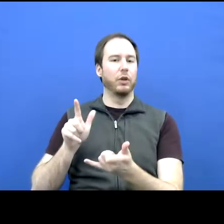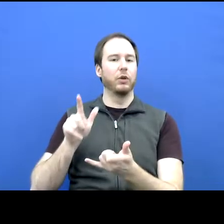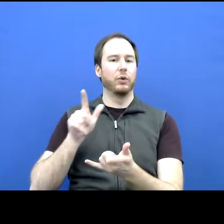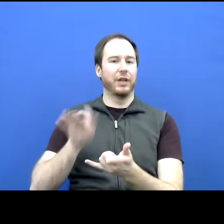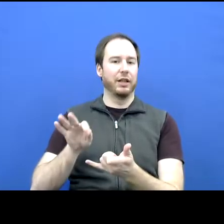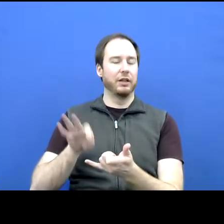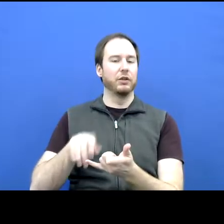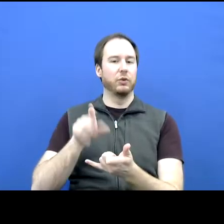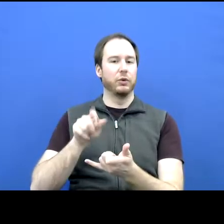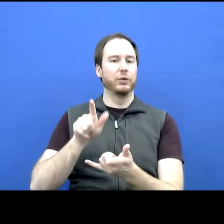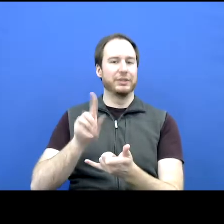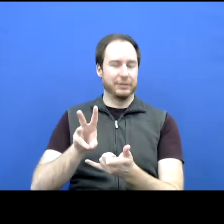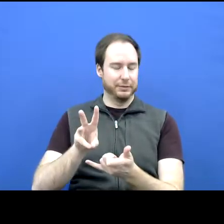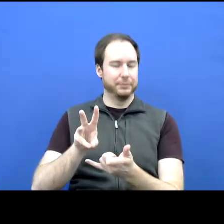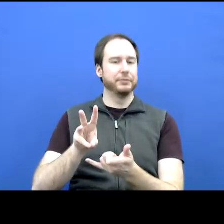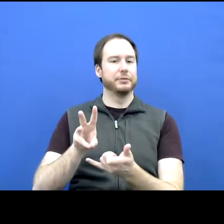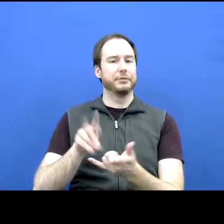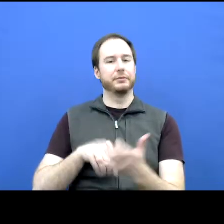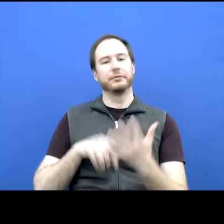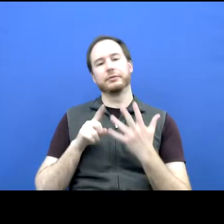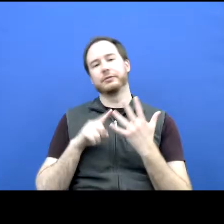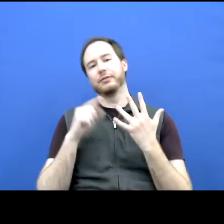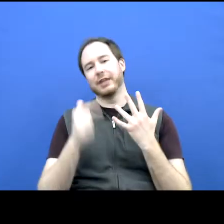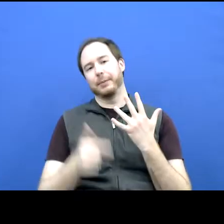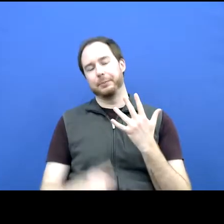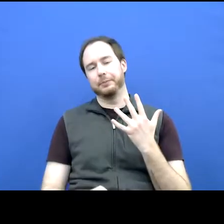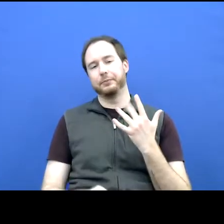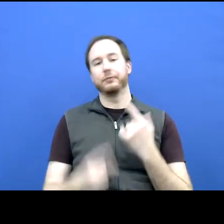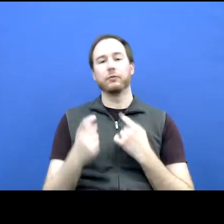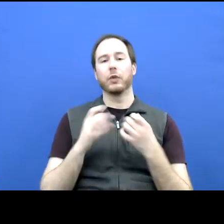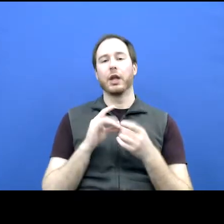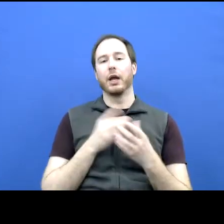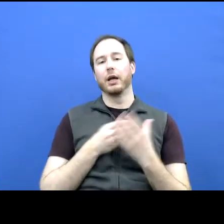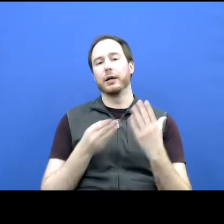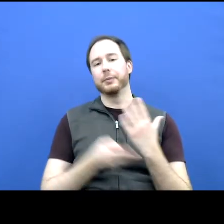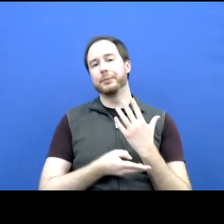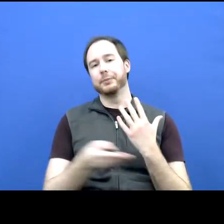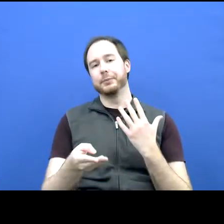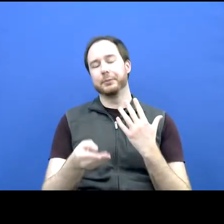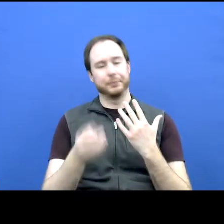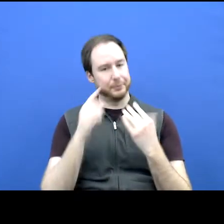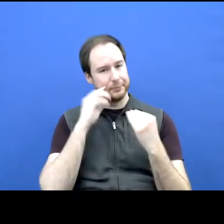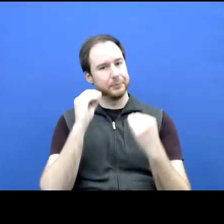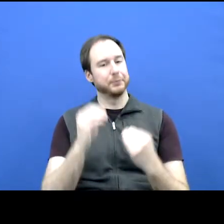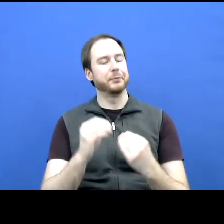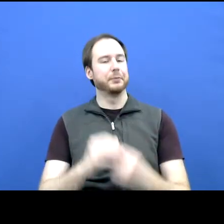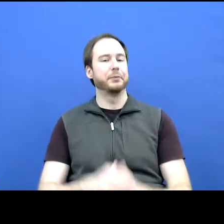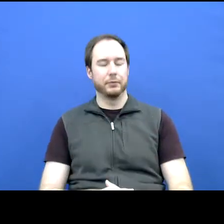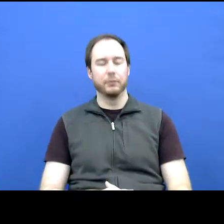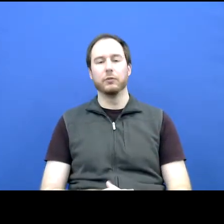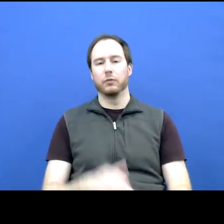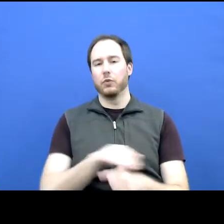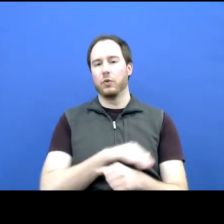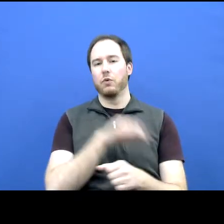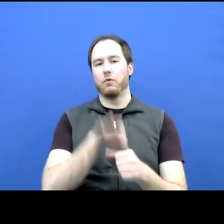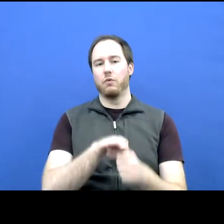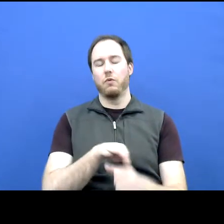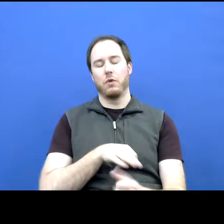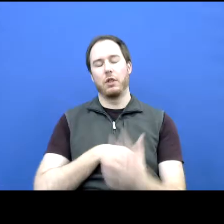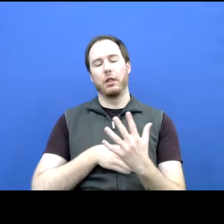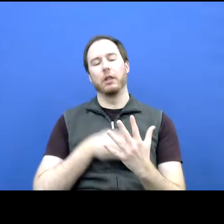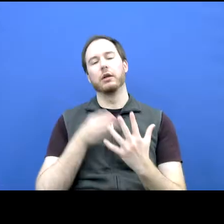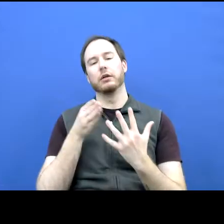April 29th, 2026. Second. Any questions or comments? Nope. Hearing and seeing none, please call the